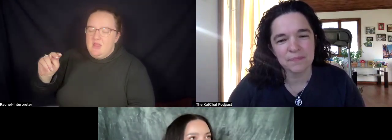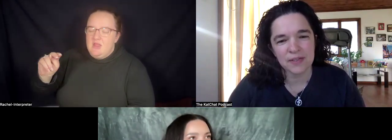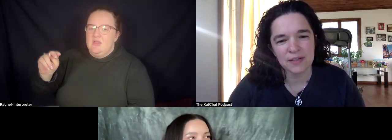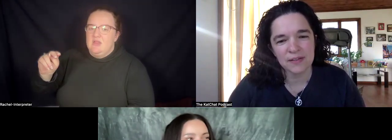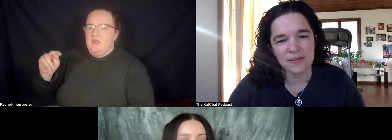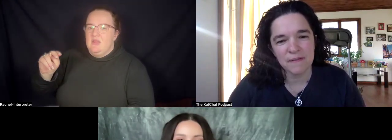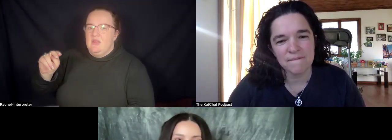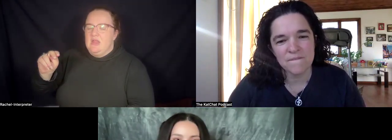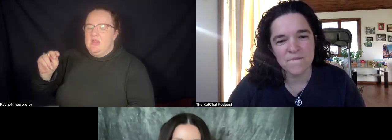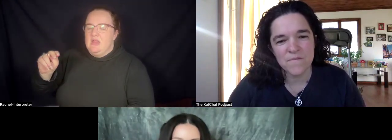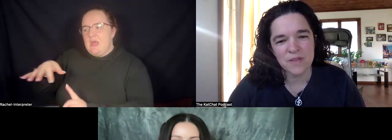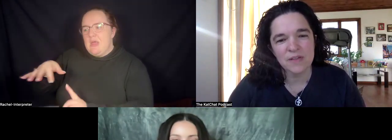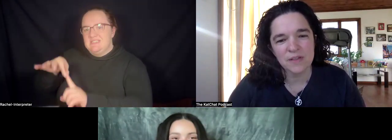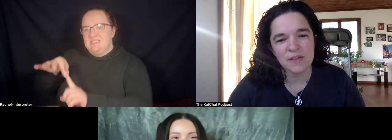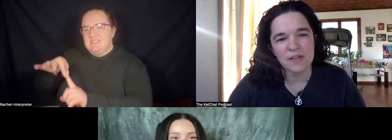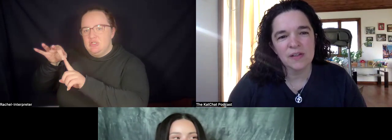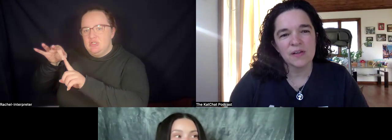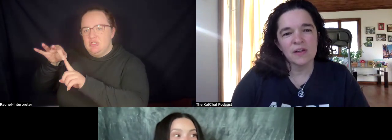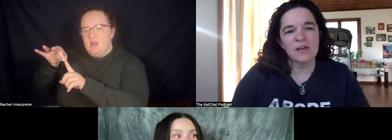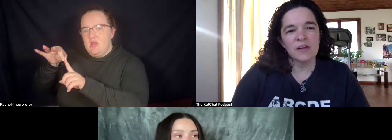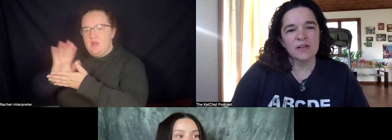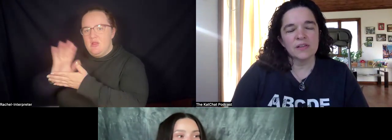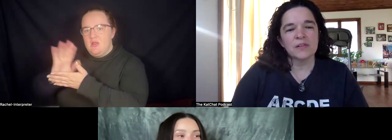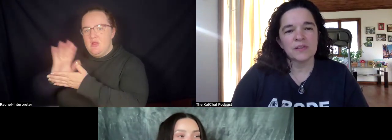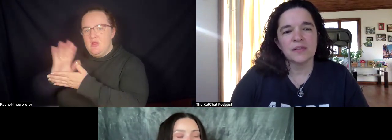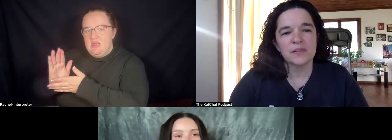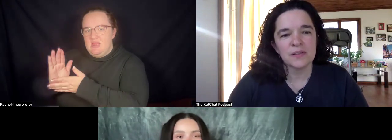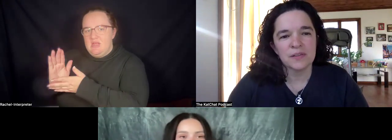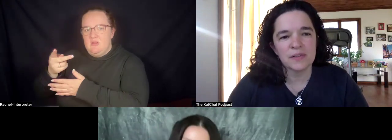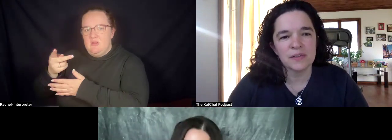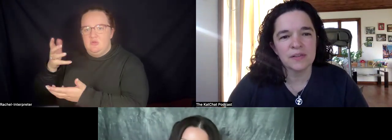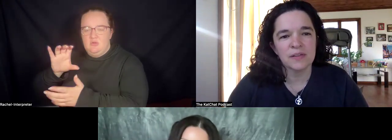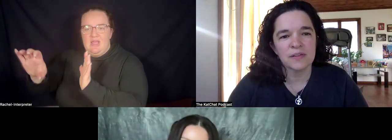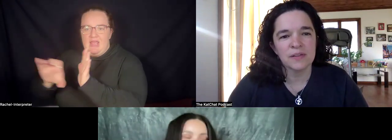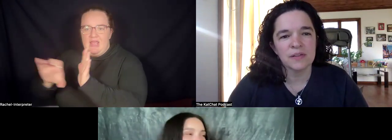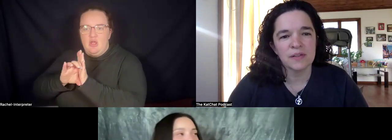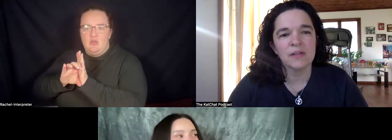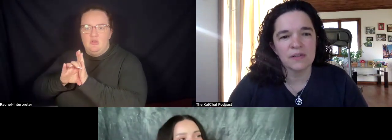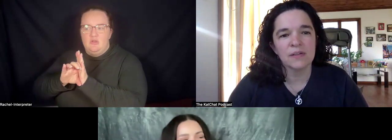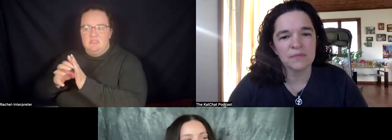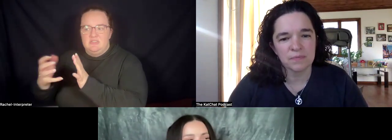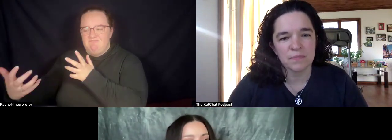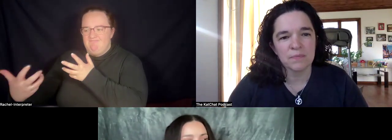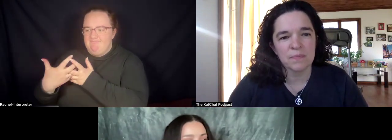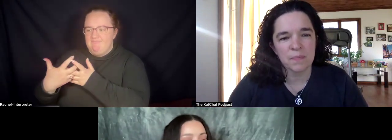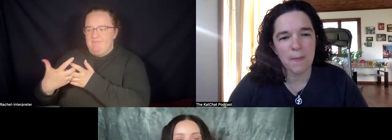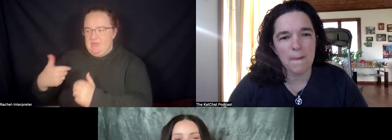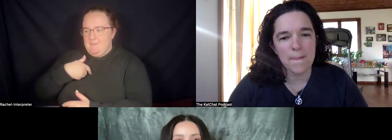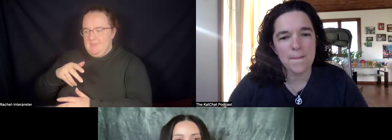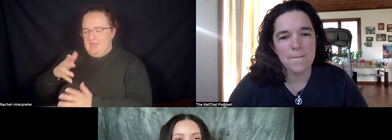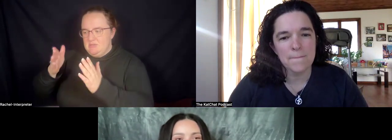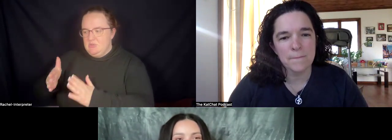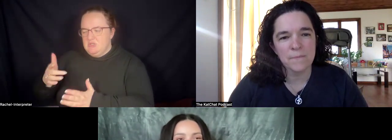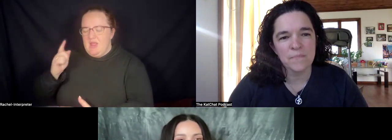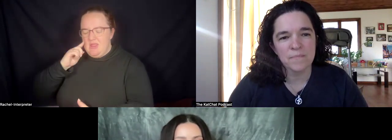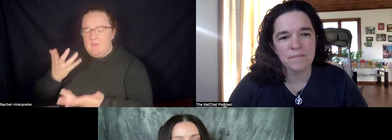that I think it those two characters aligned most to me as a person. So I think that's maybe why she